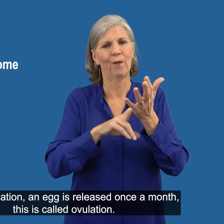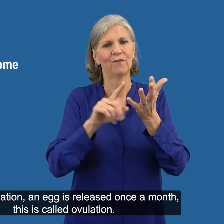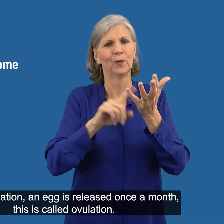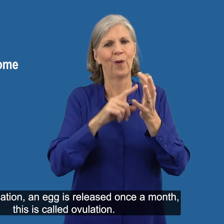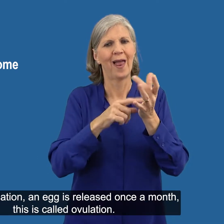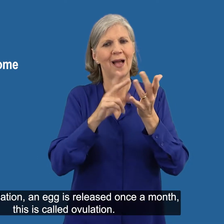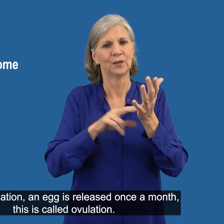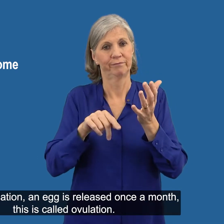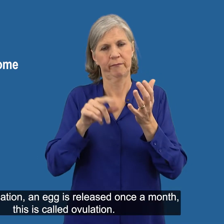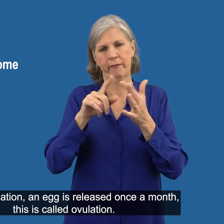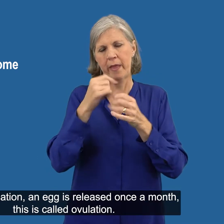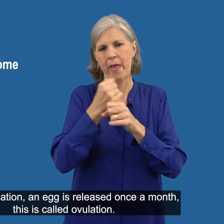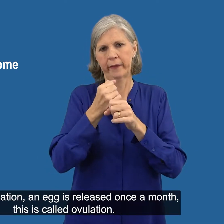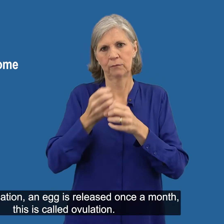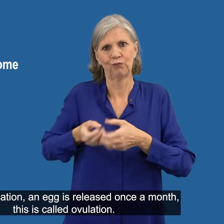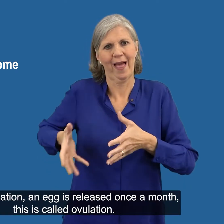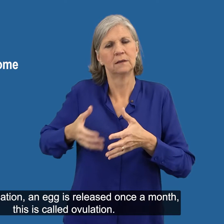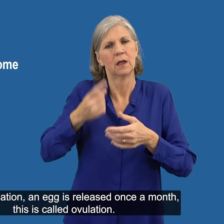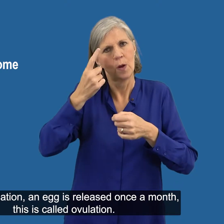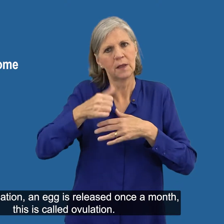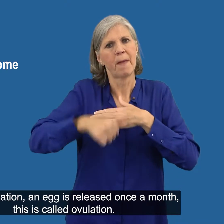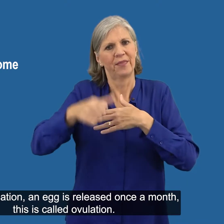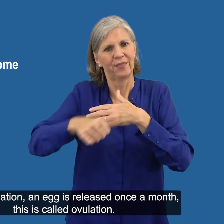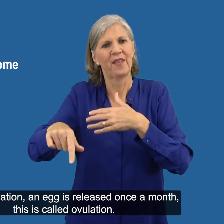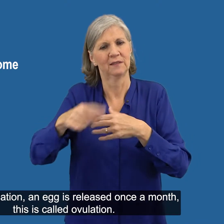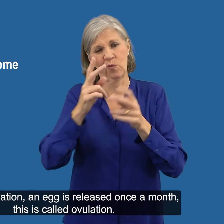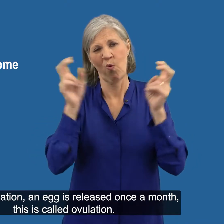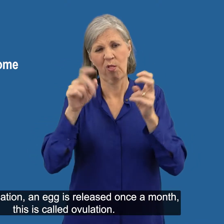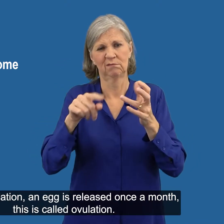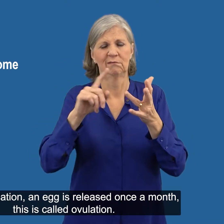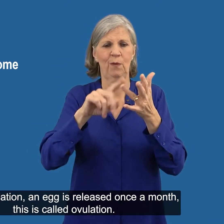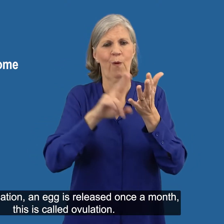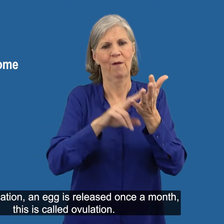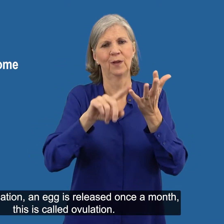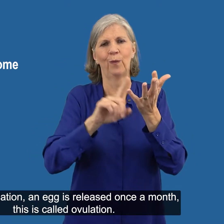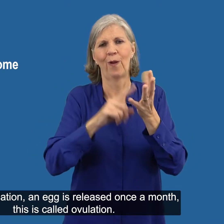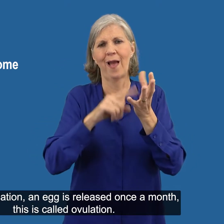During ovulation, an egg is released once a month. This is called ovulation.